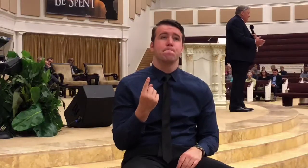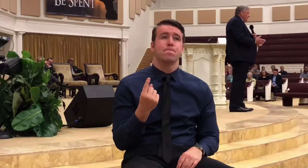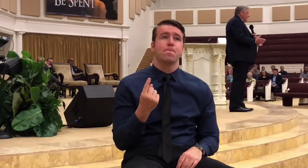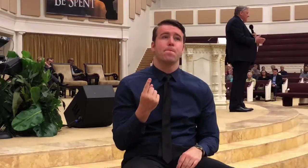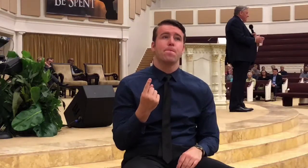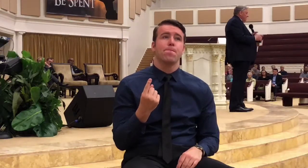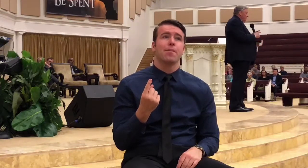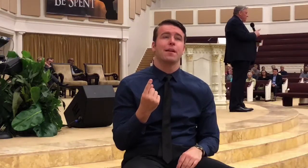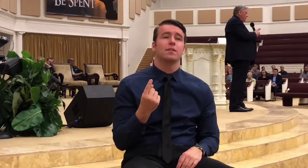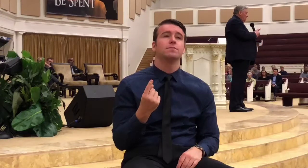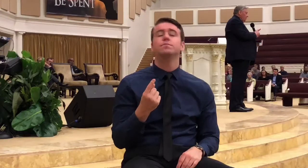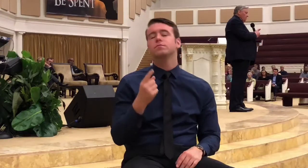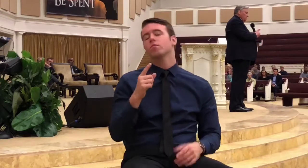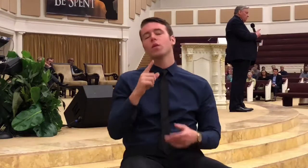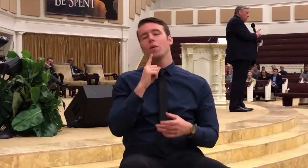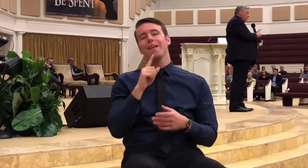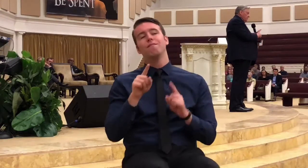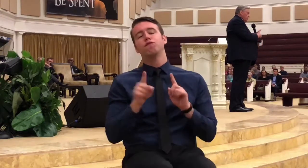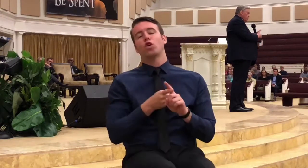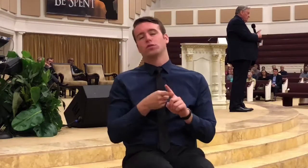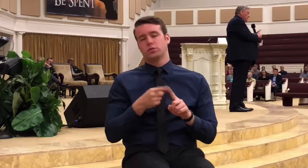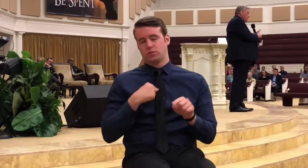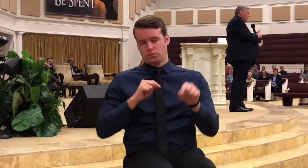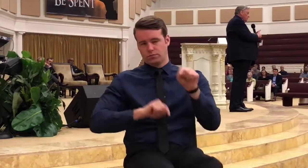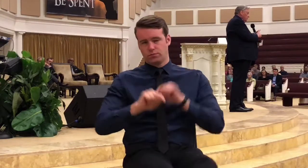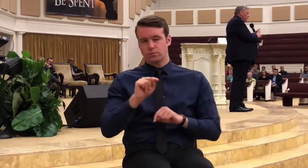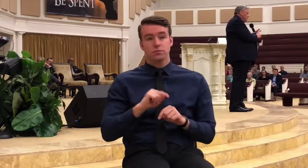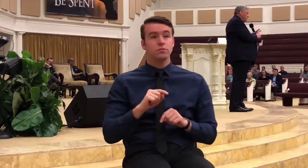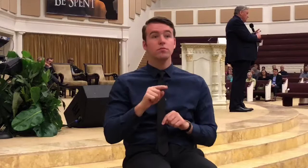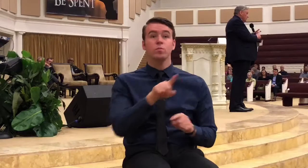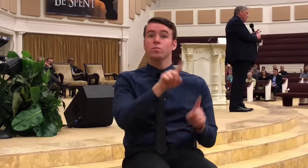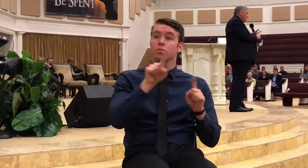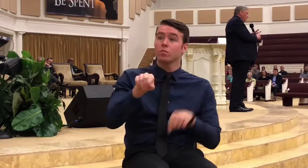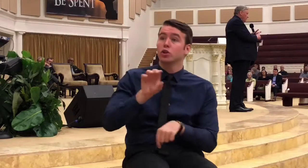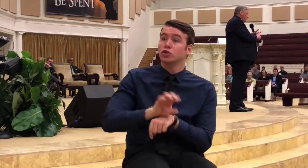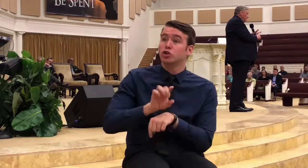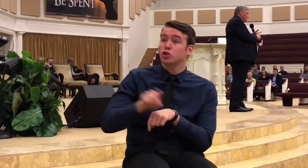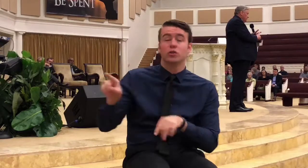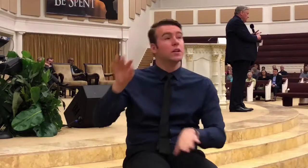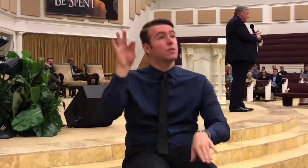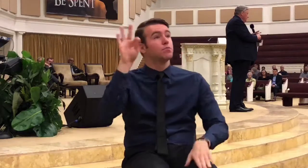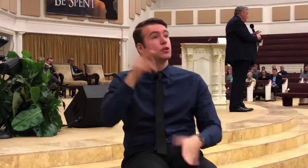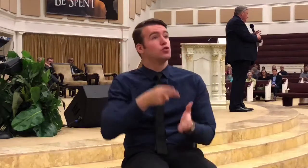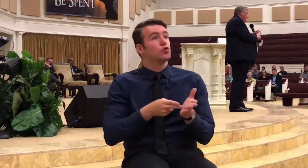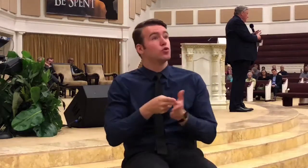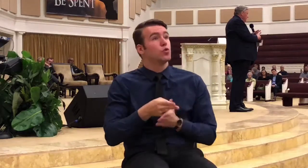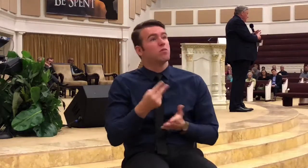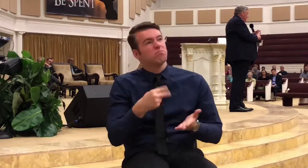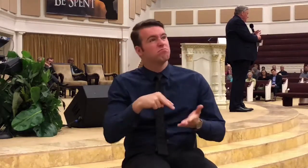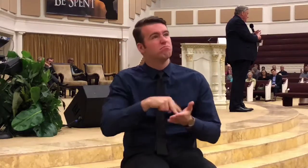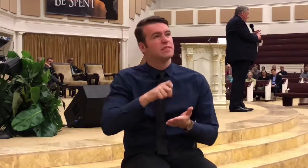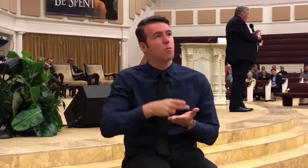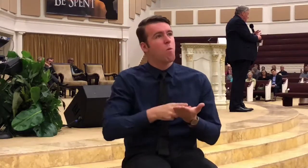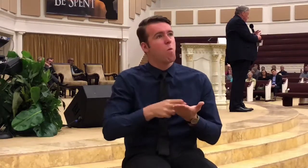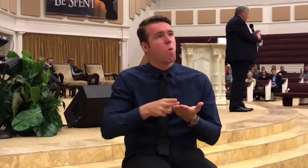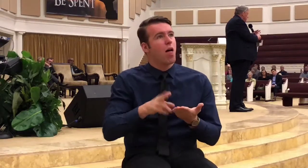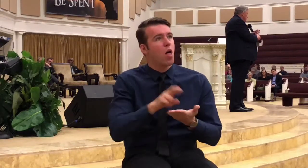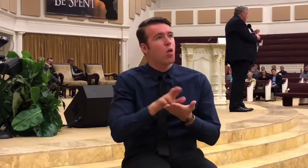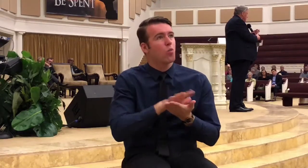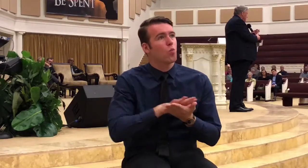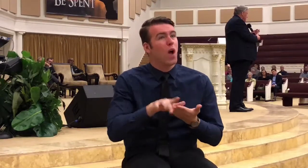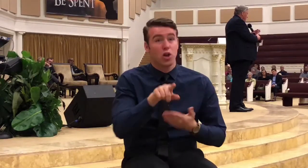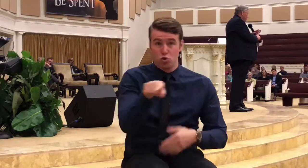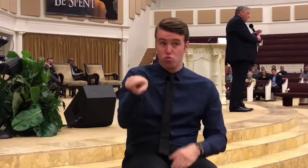I mean, first of all, you ought to appreciate any church that preaches the truth, stands for holiness and